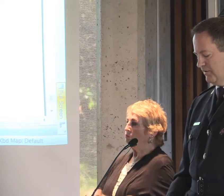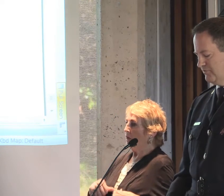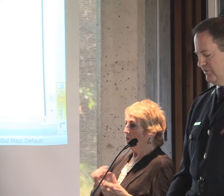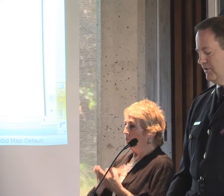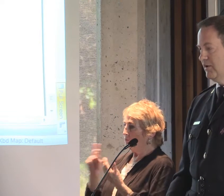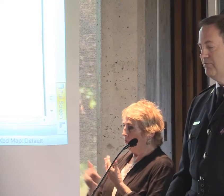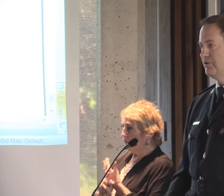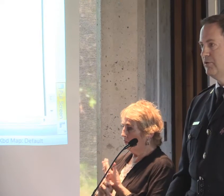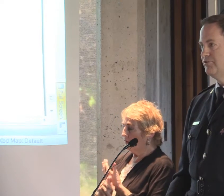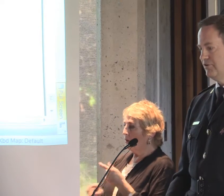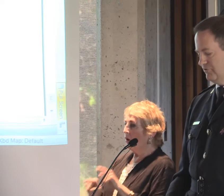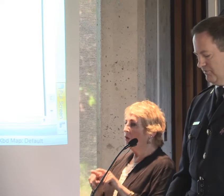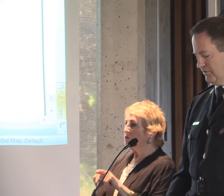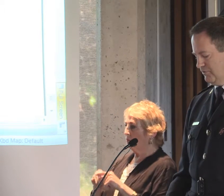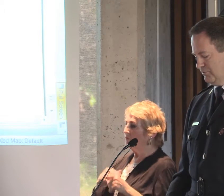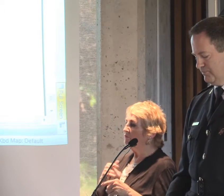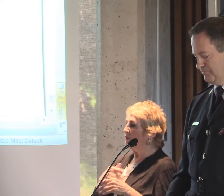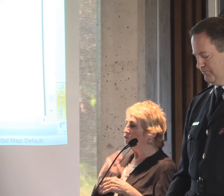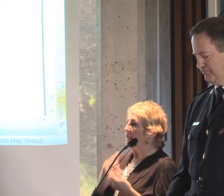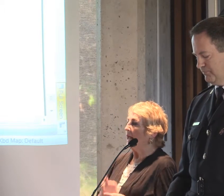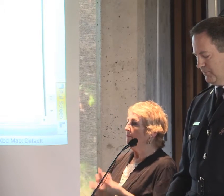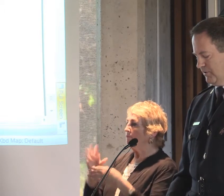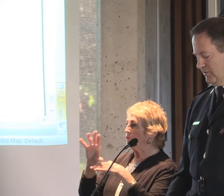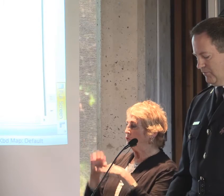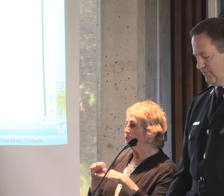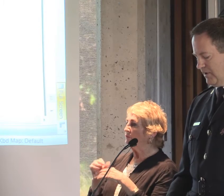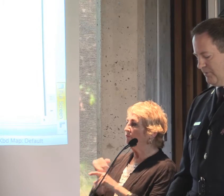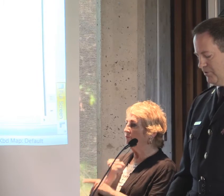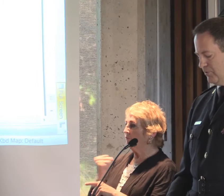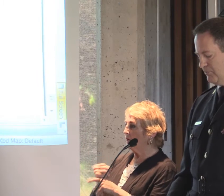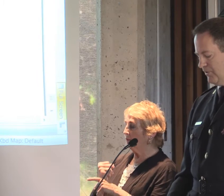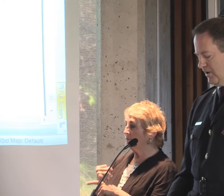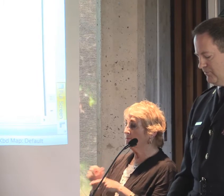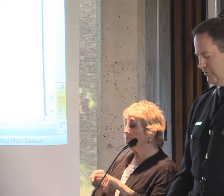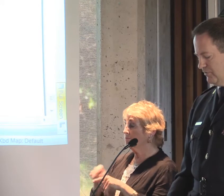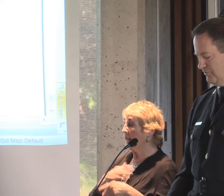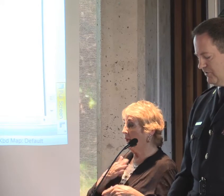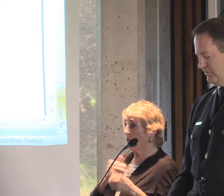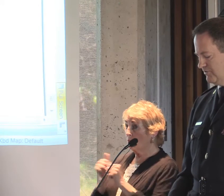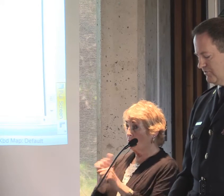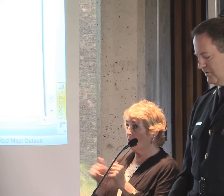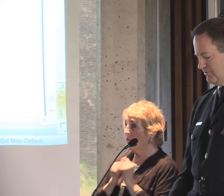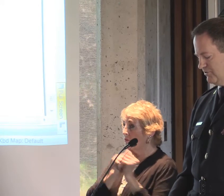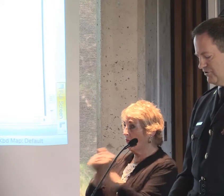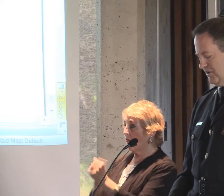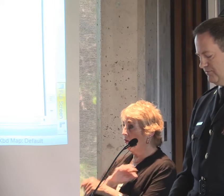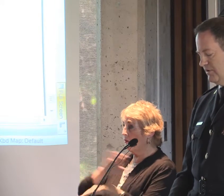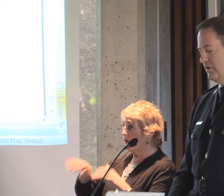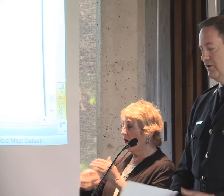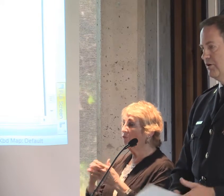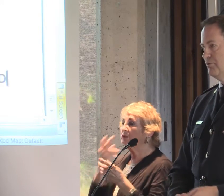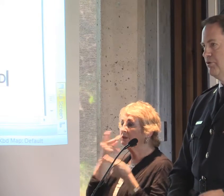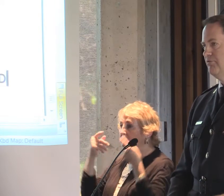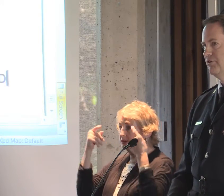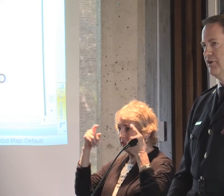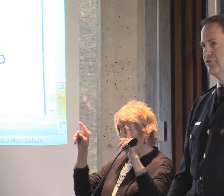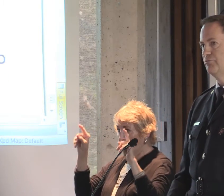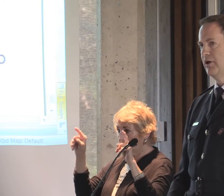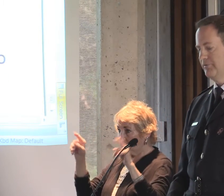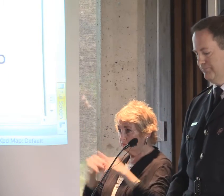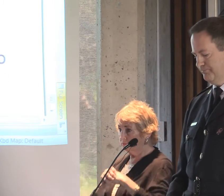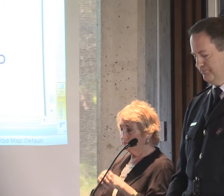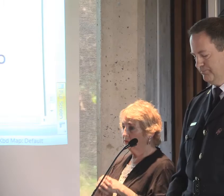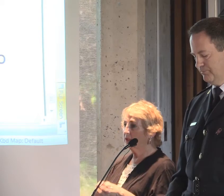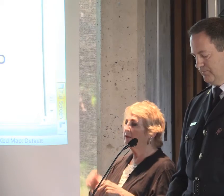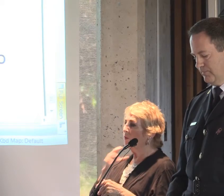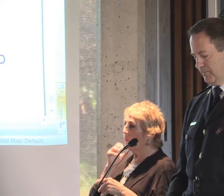reducing violence and victimization of our youth. We're very happy to work with all of you in seeing the successes achieved under the previous action